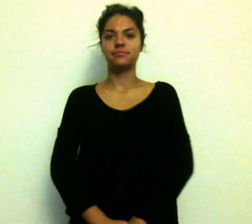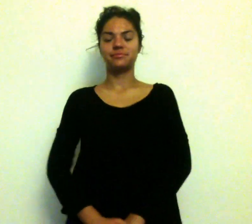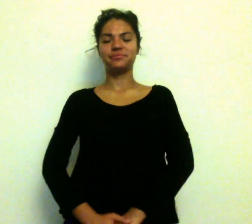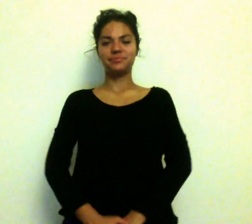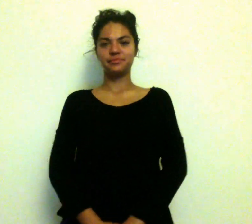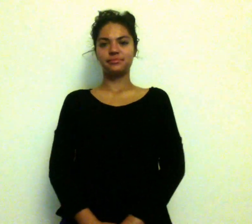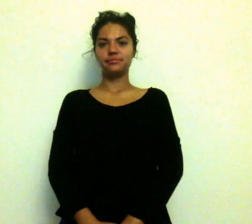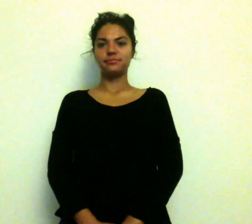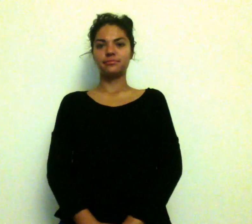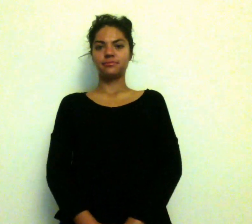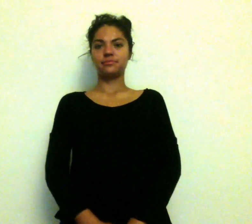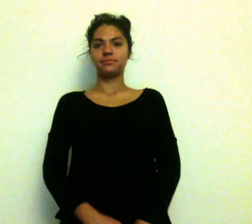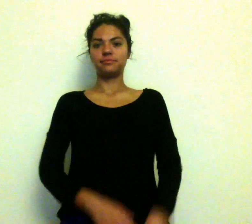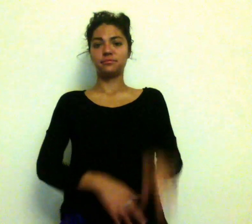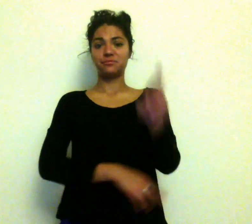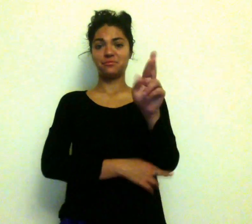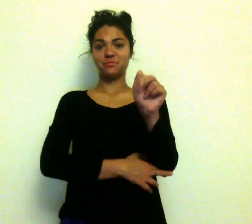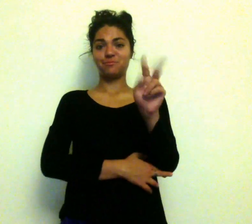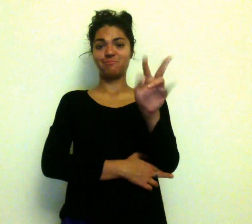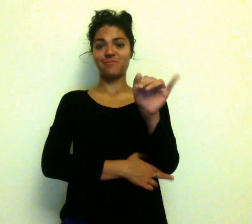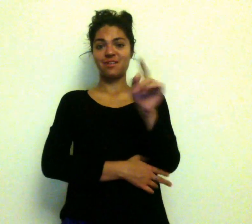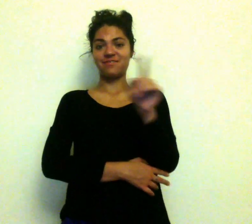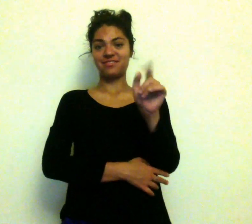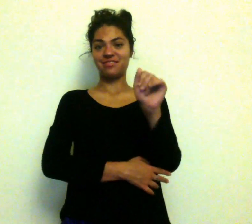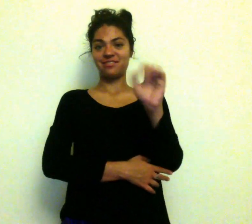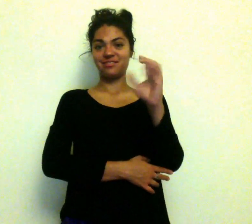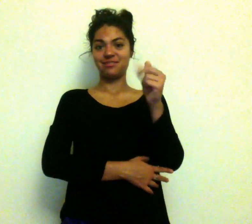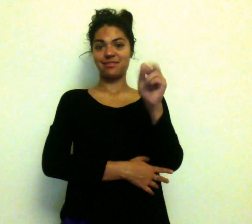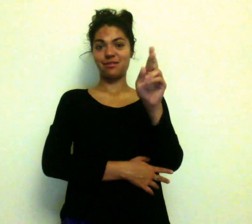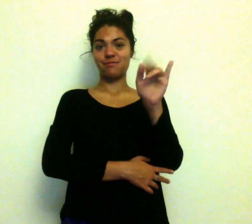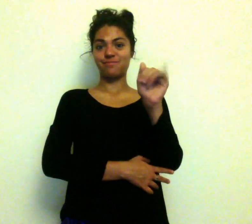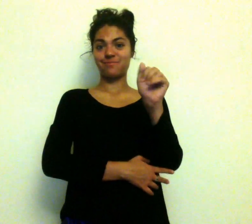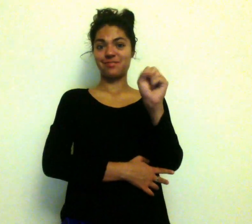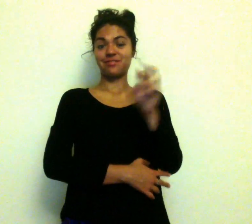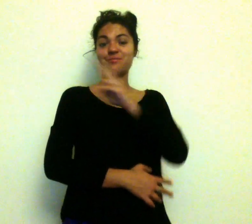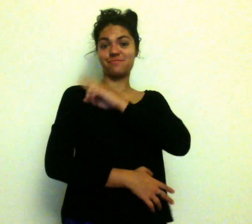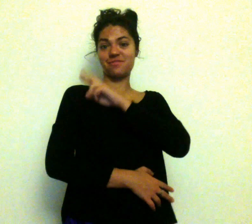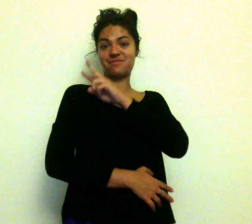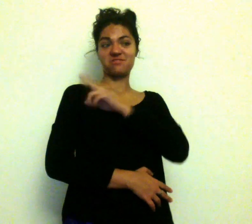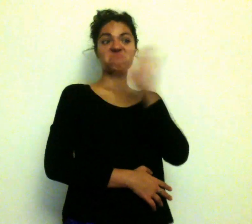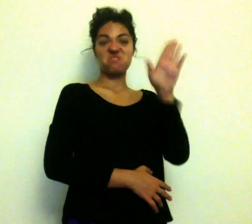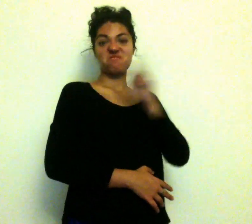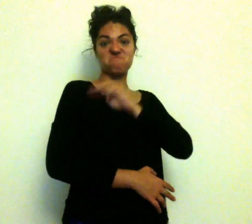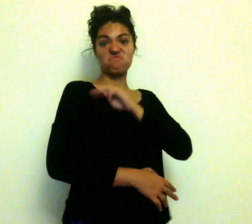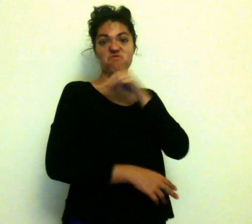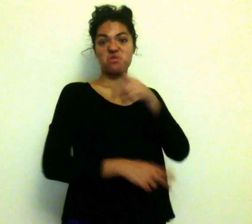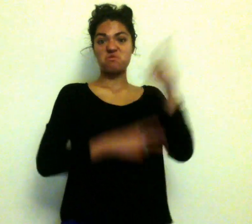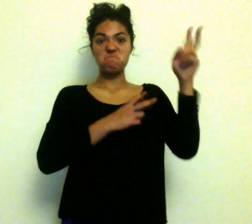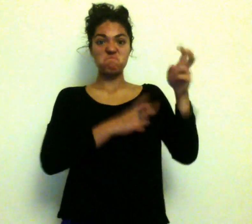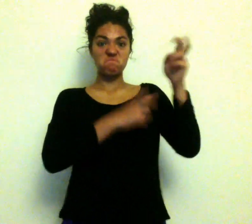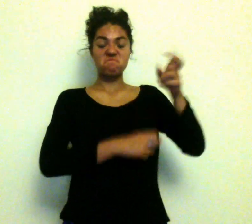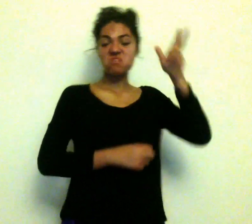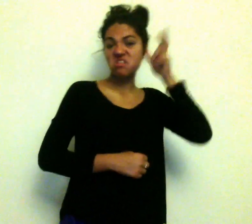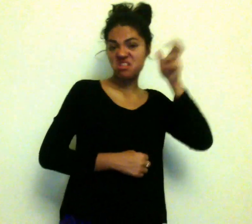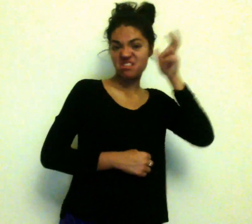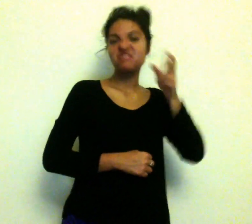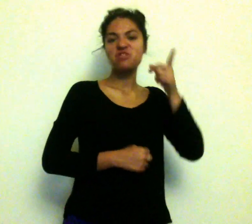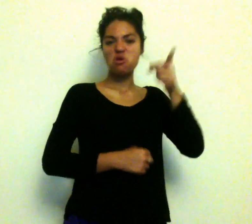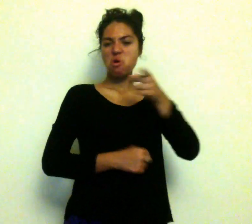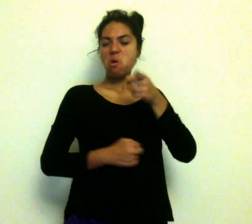You're downloading from Ravi Zacharias International Ministries. Support for this podcast comes from your generous gifts and donations. You can